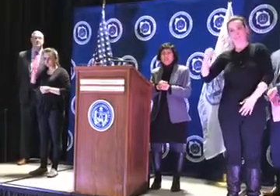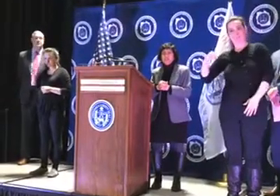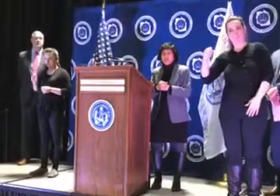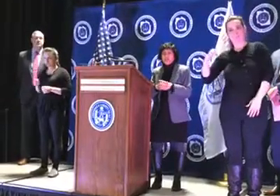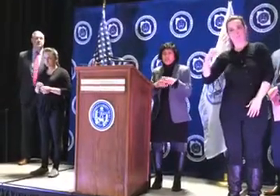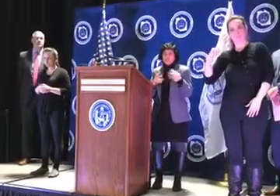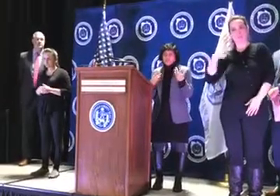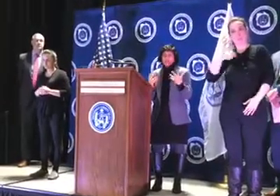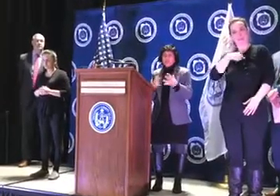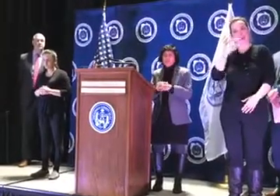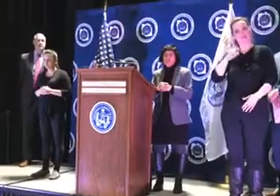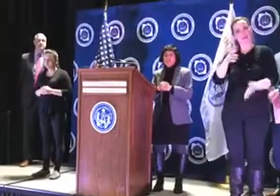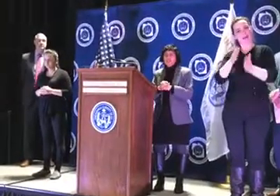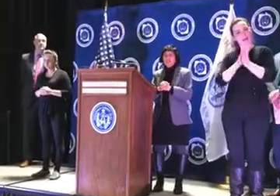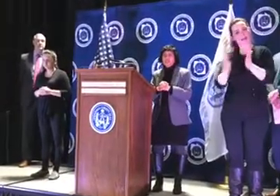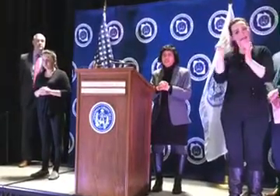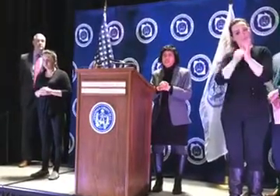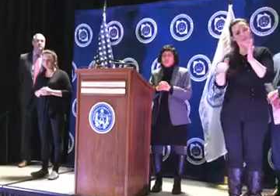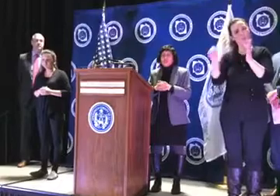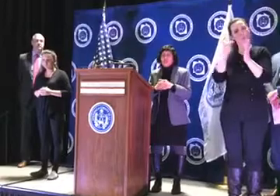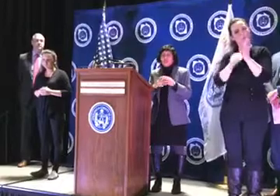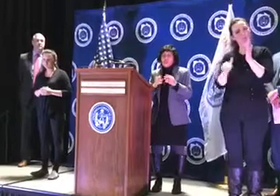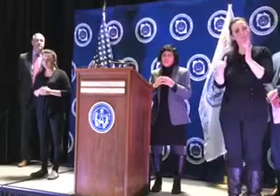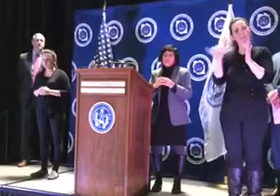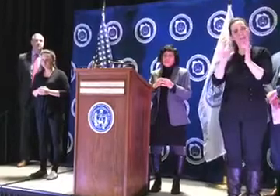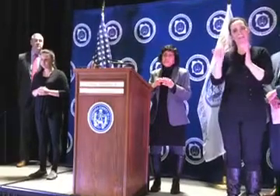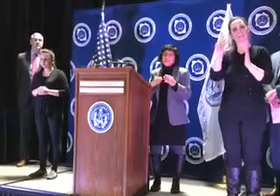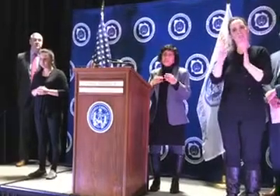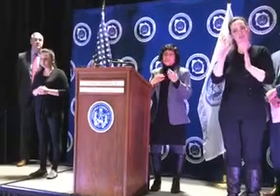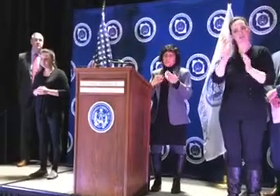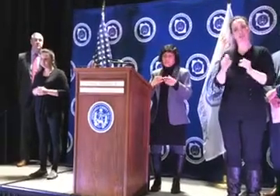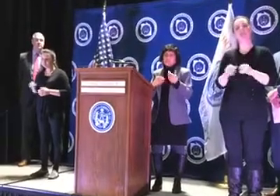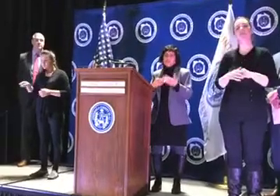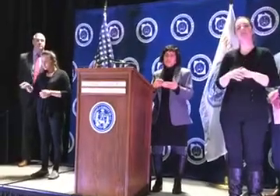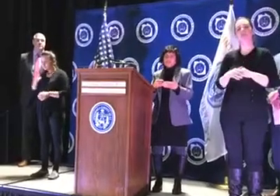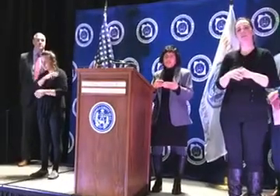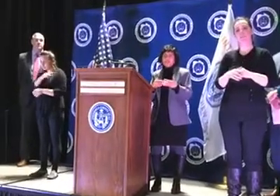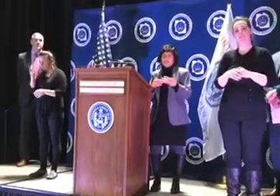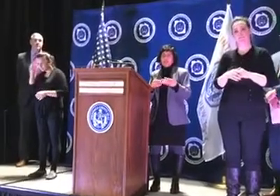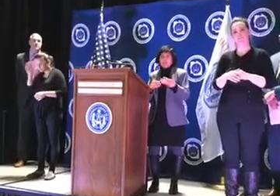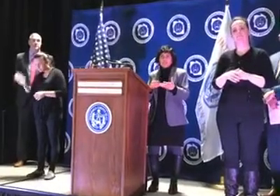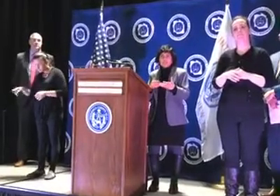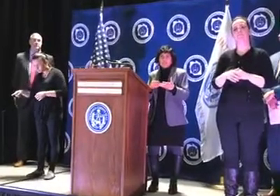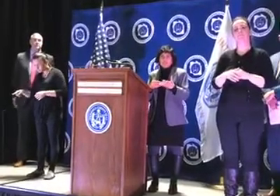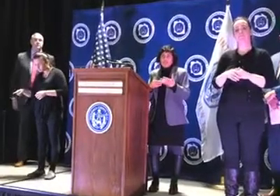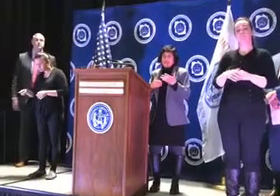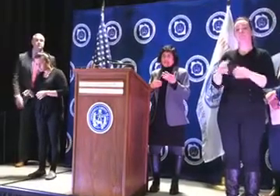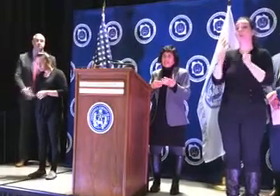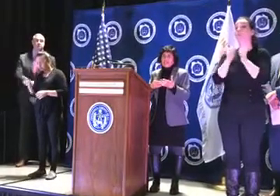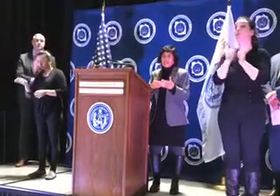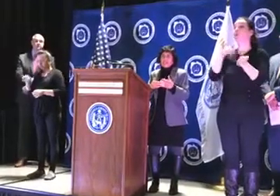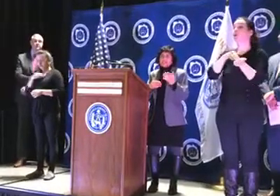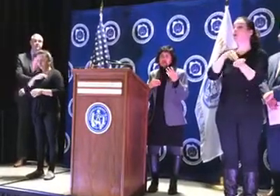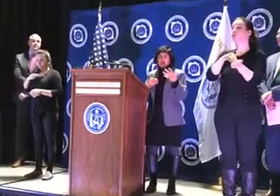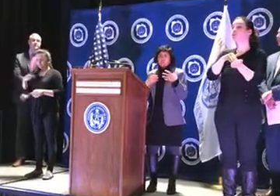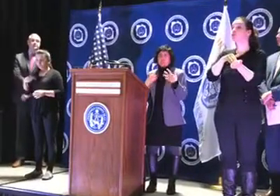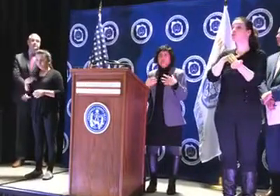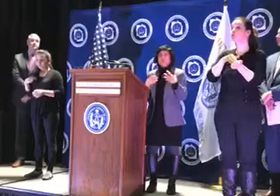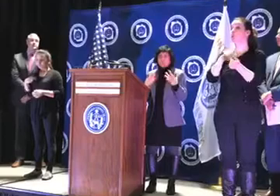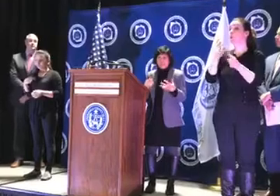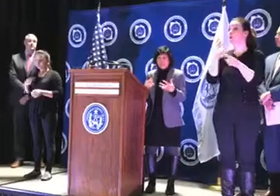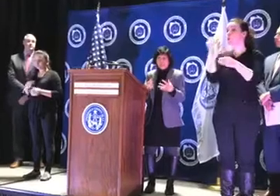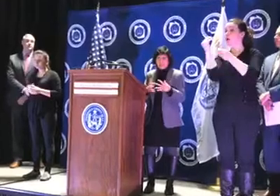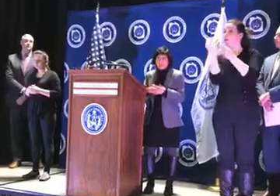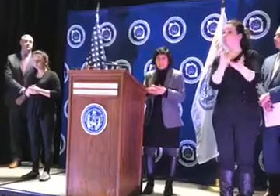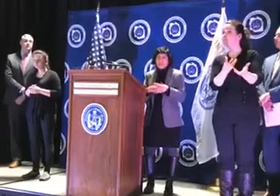primary care provider, which we have been talking to them, is when you're giving your first information to the patient, that time, give them something